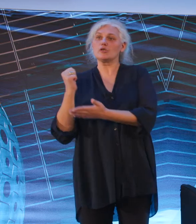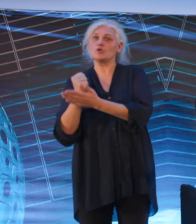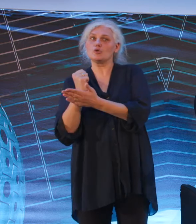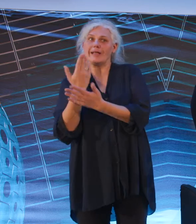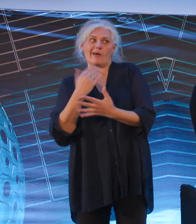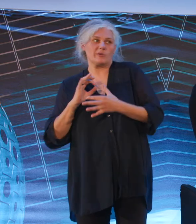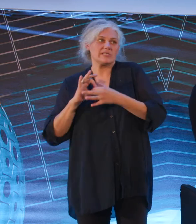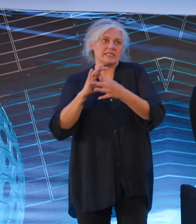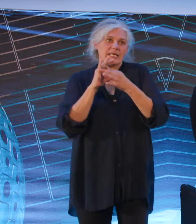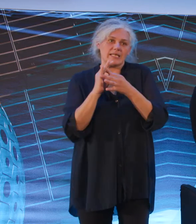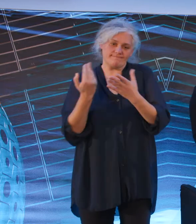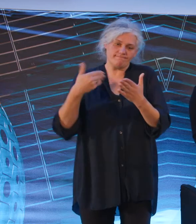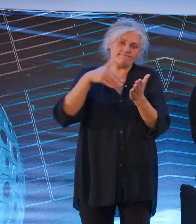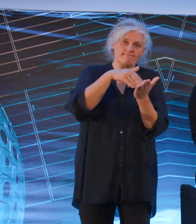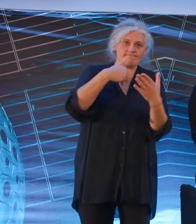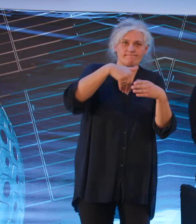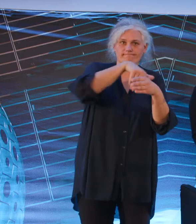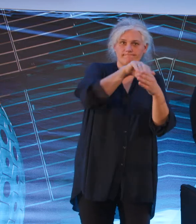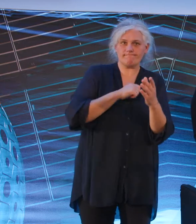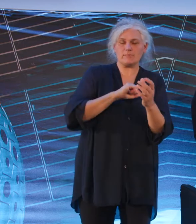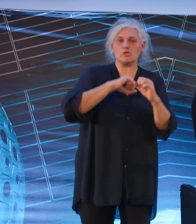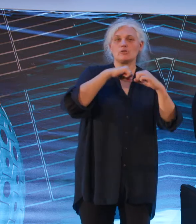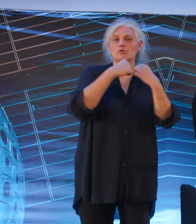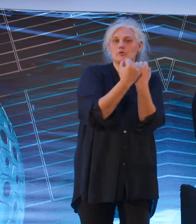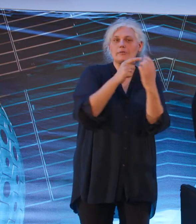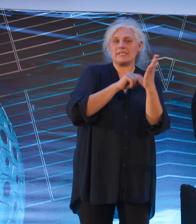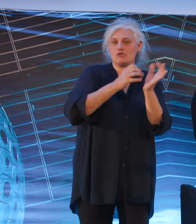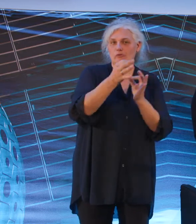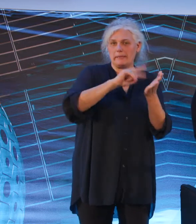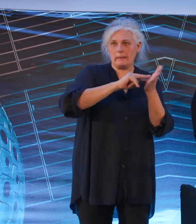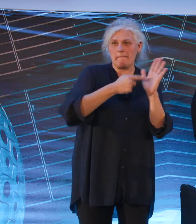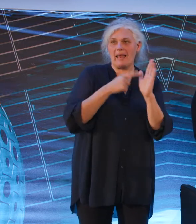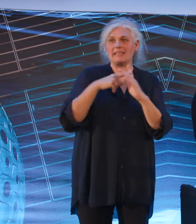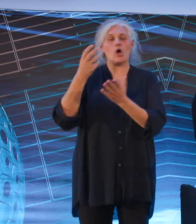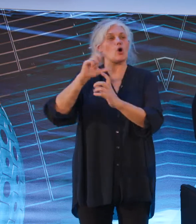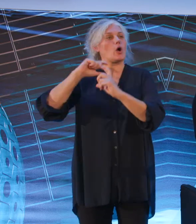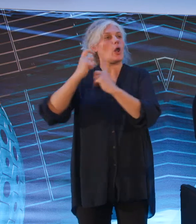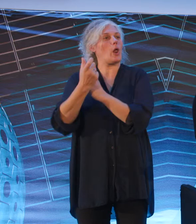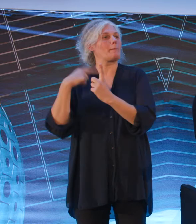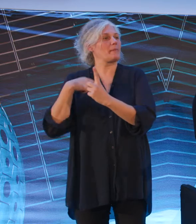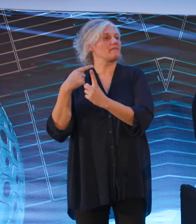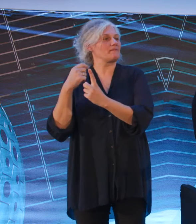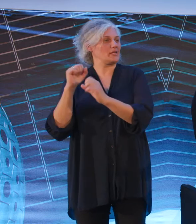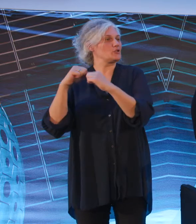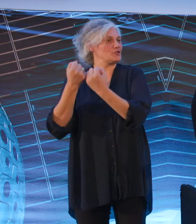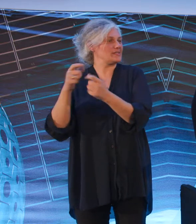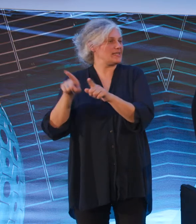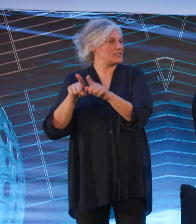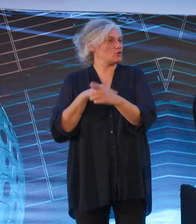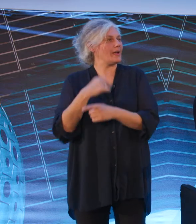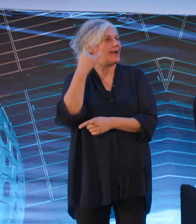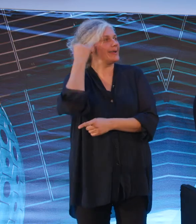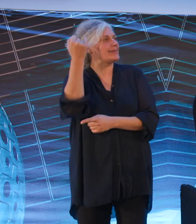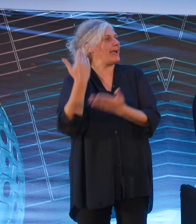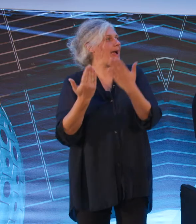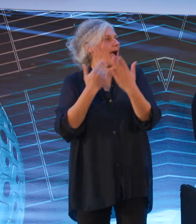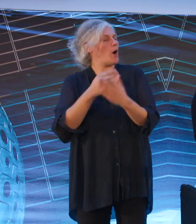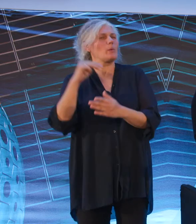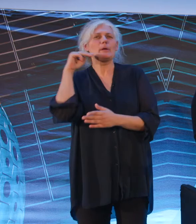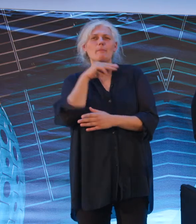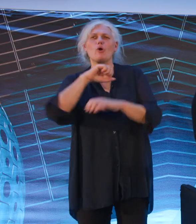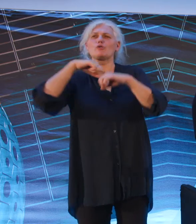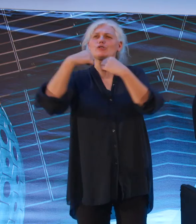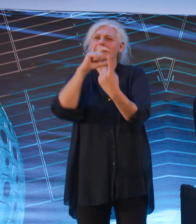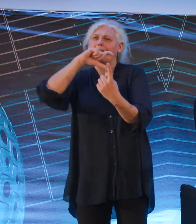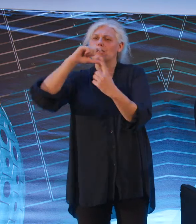engaged with the strategic plan, but also as club and society members. We were asked today to give you an idea of how important clubs and societies are